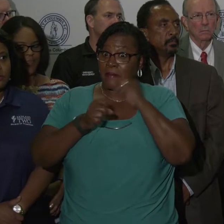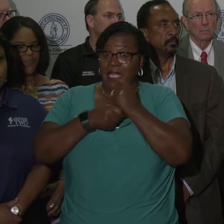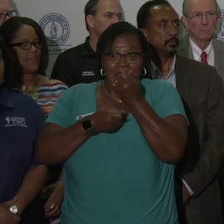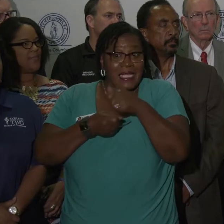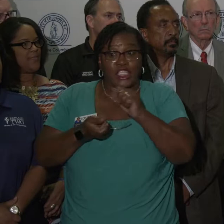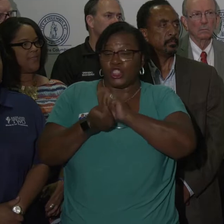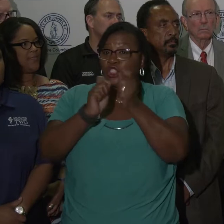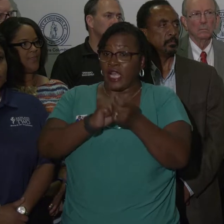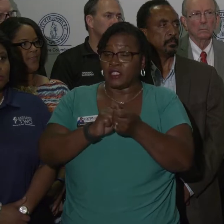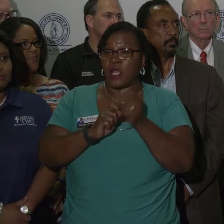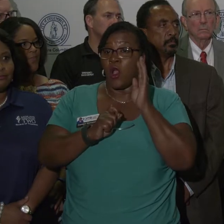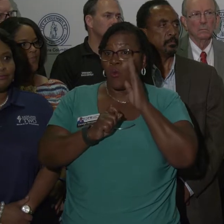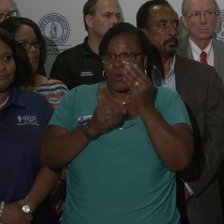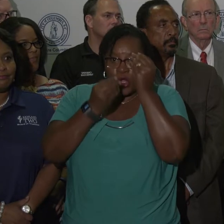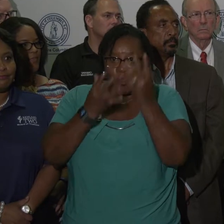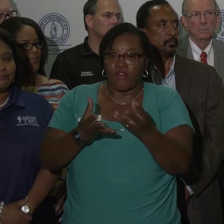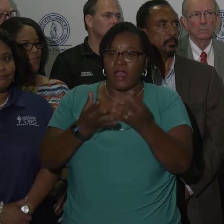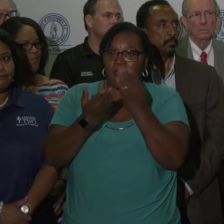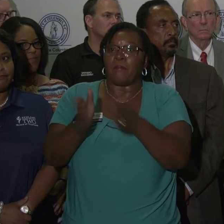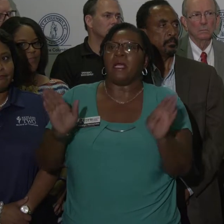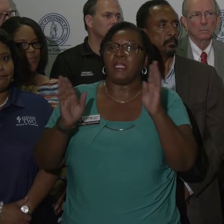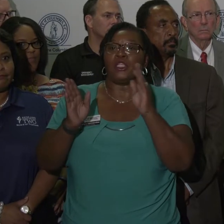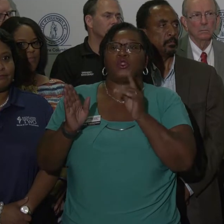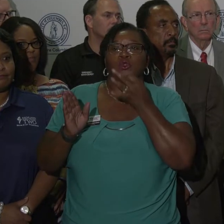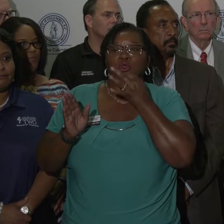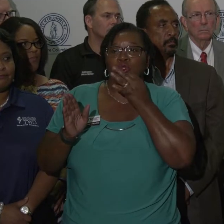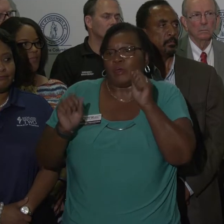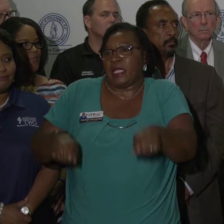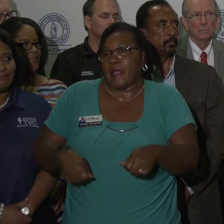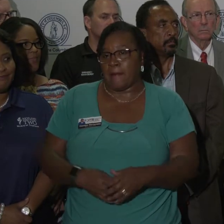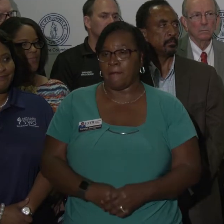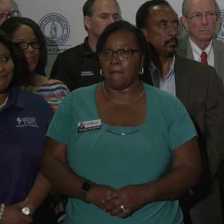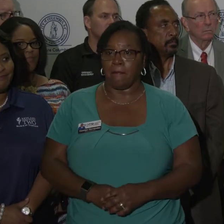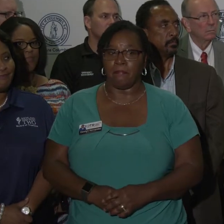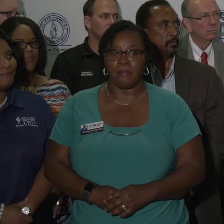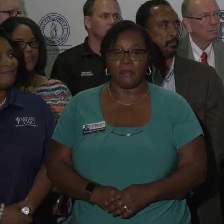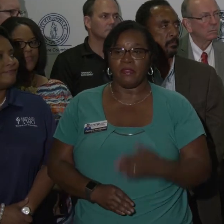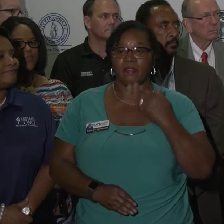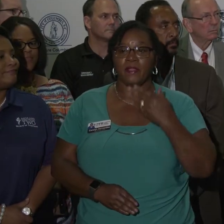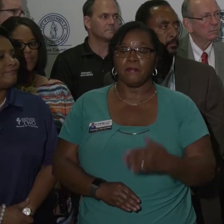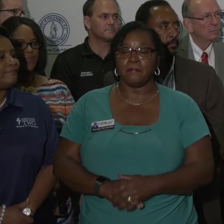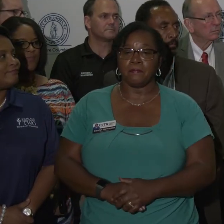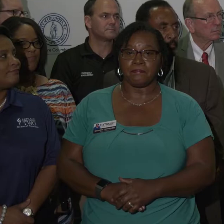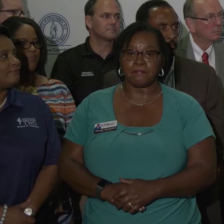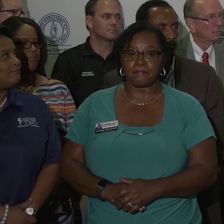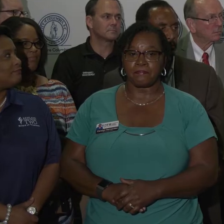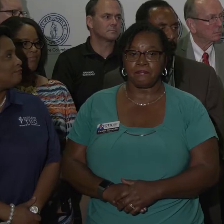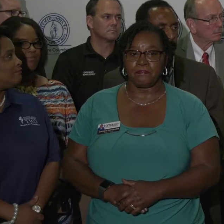revisions, we will notify the public as soon as reasonably possible. Thank you.